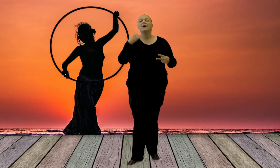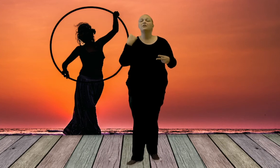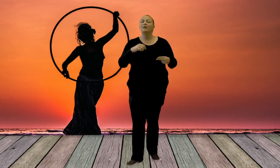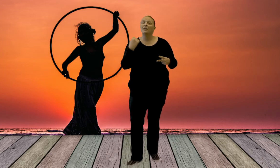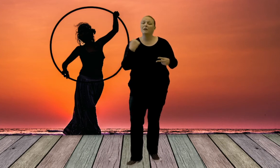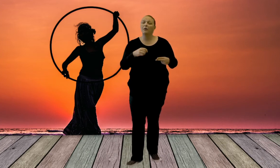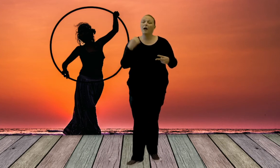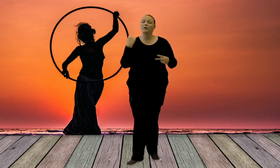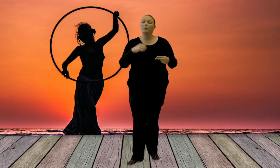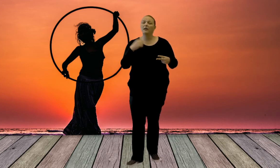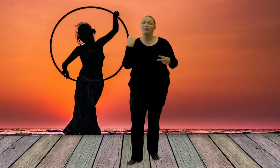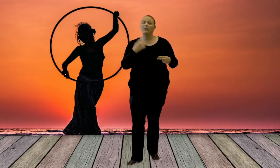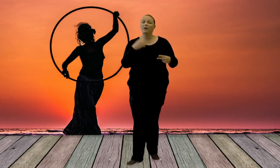She brought with her